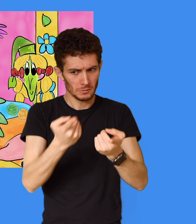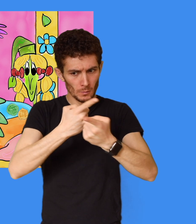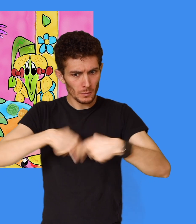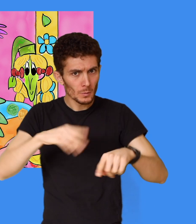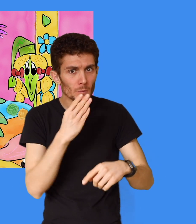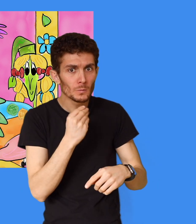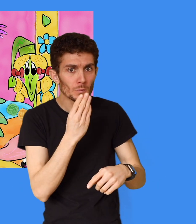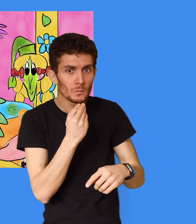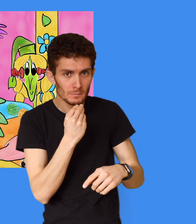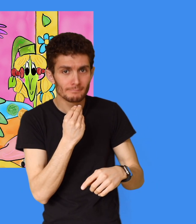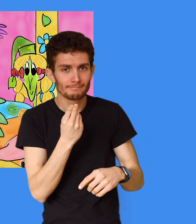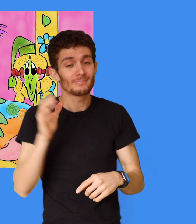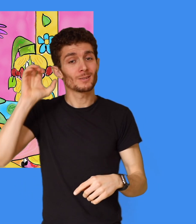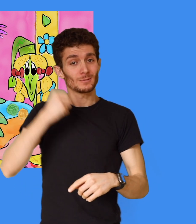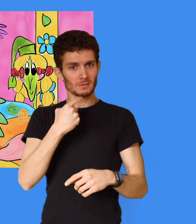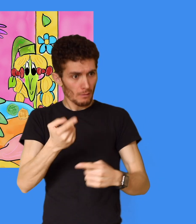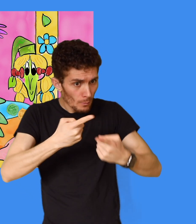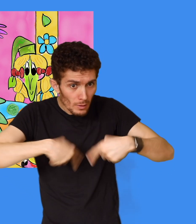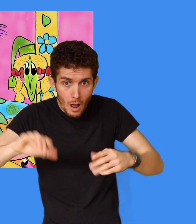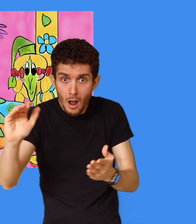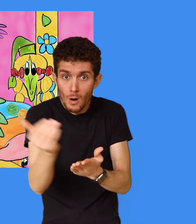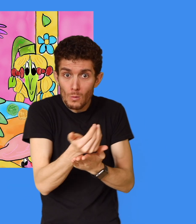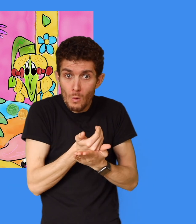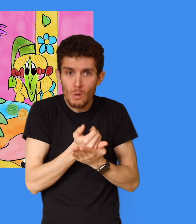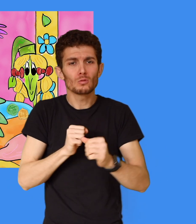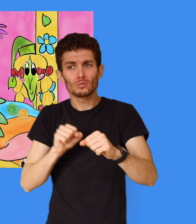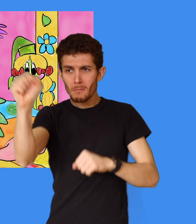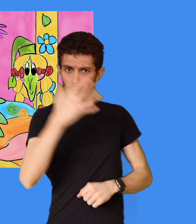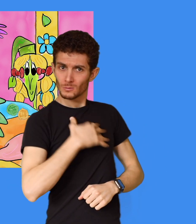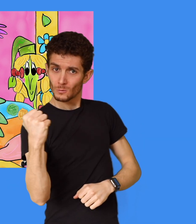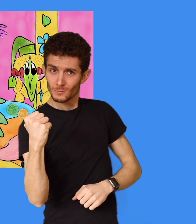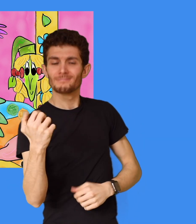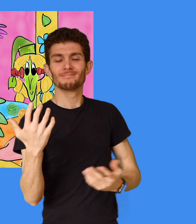said JoJo. We'll be eco-superheroes.